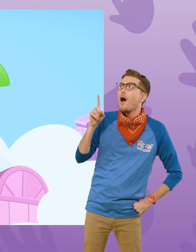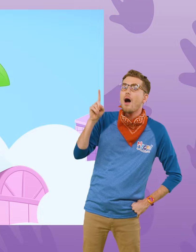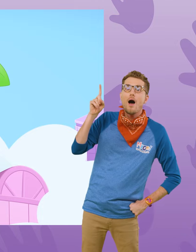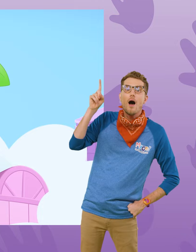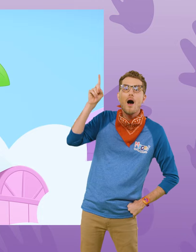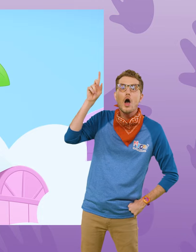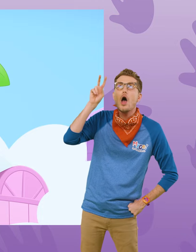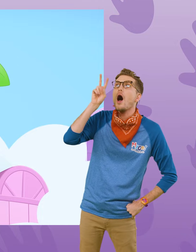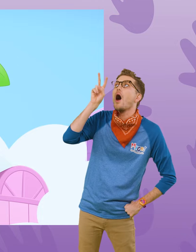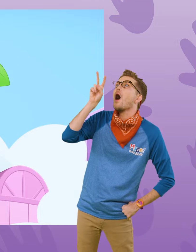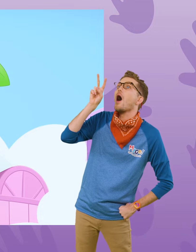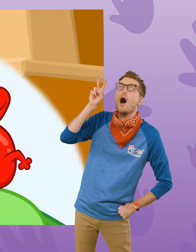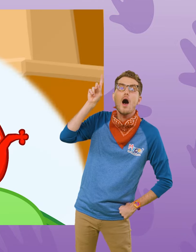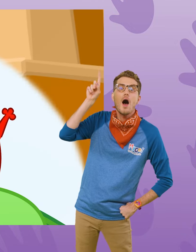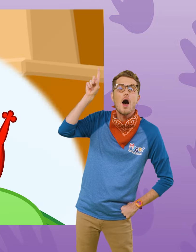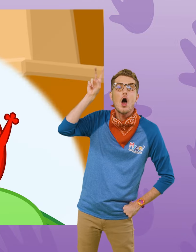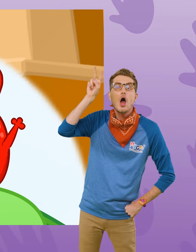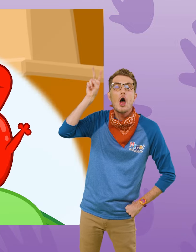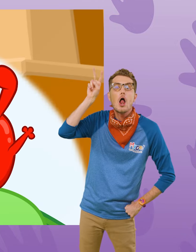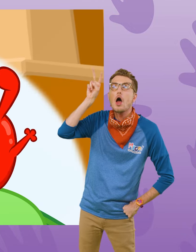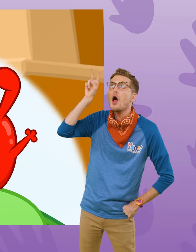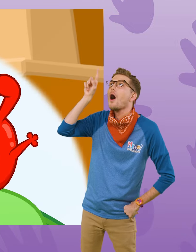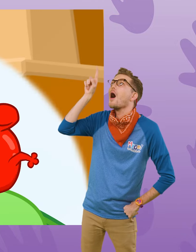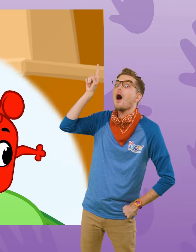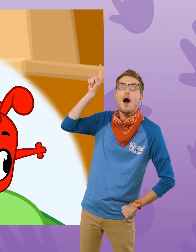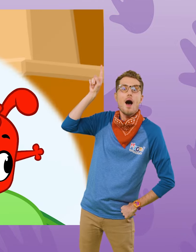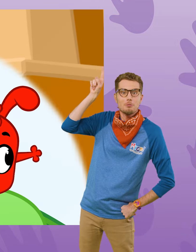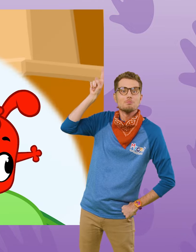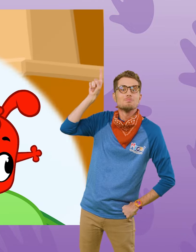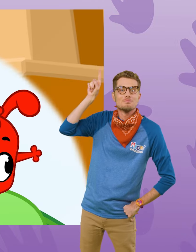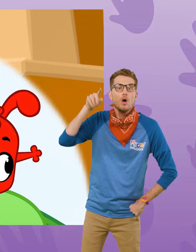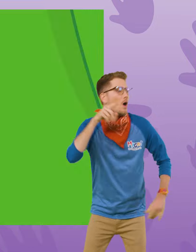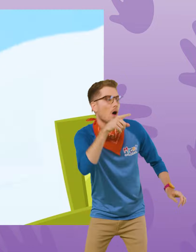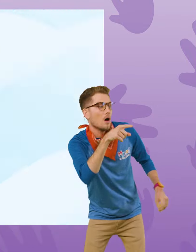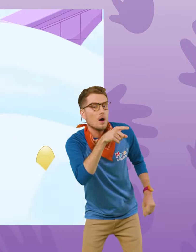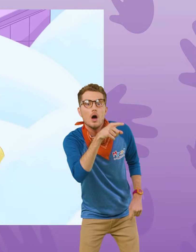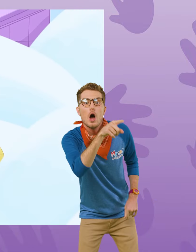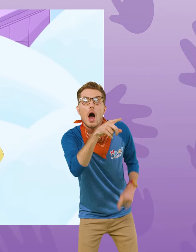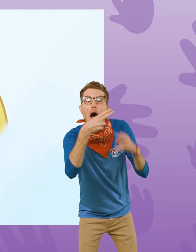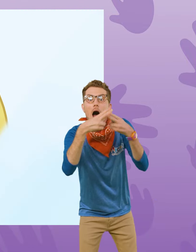Whoa, we're so high. Yeah. Look, look. Another egg.